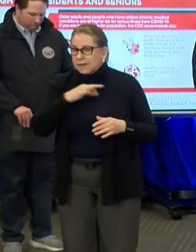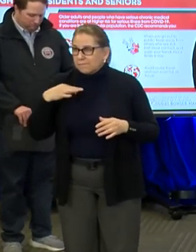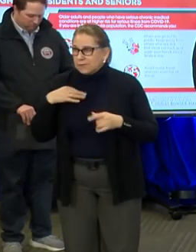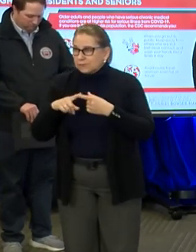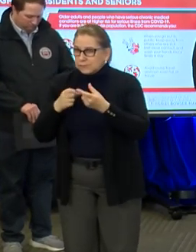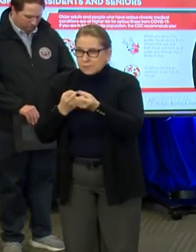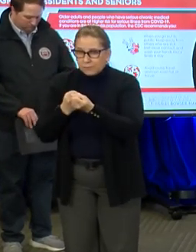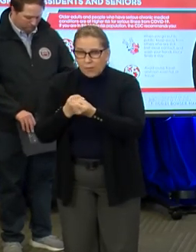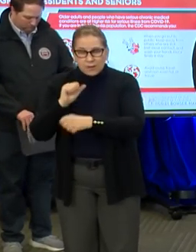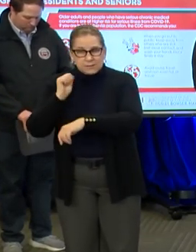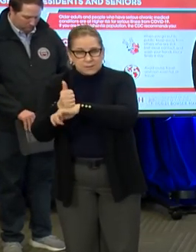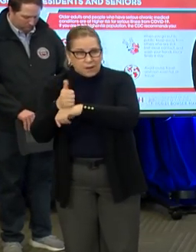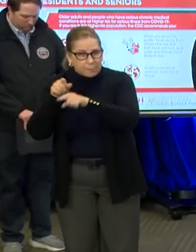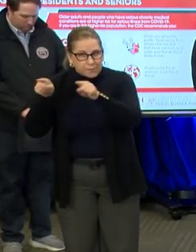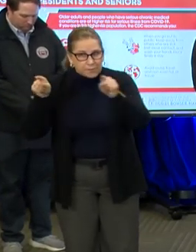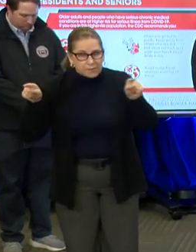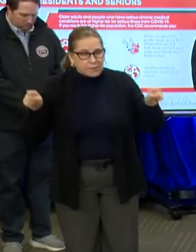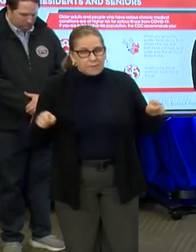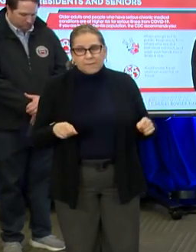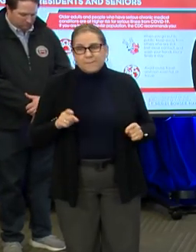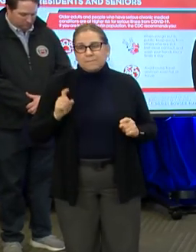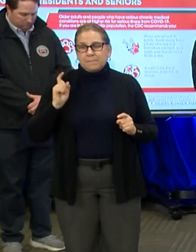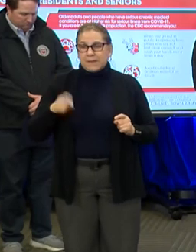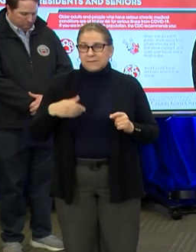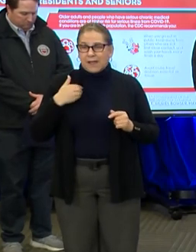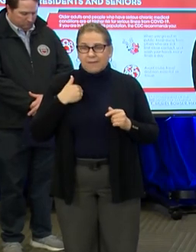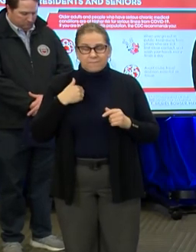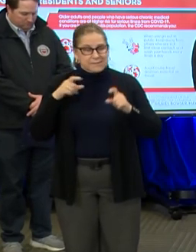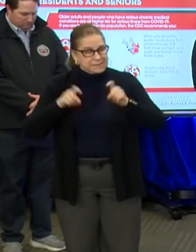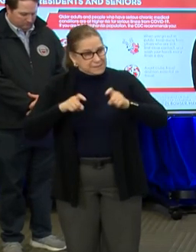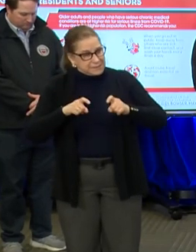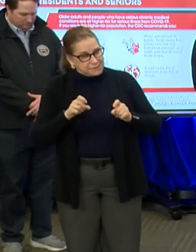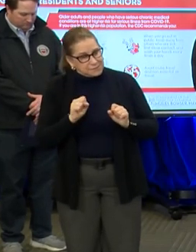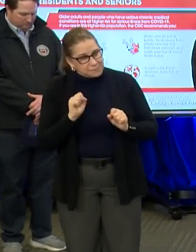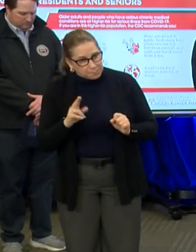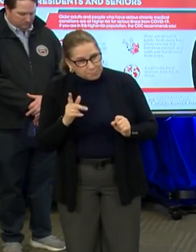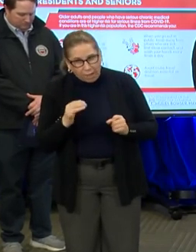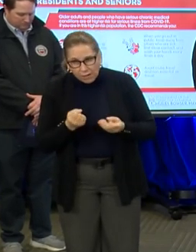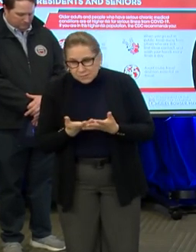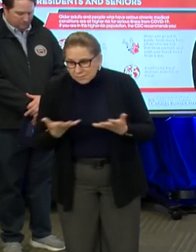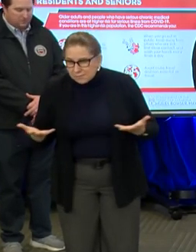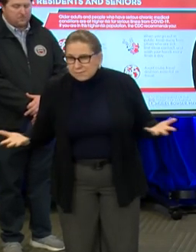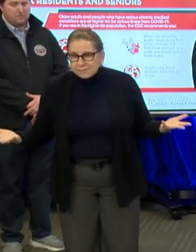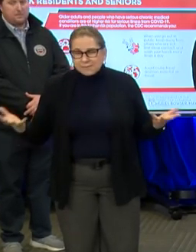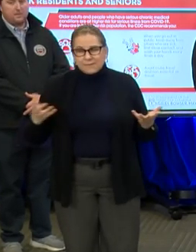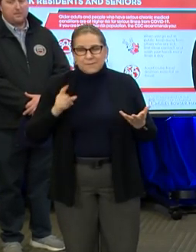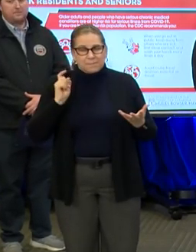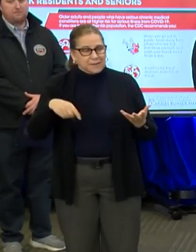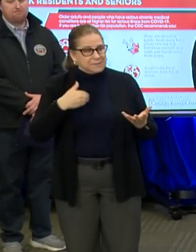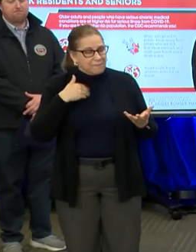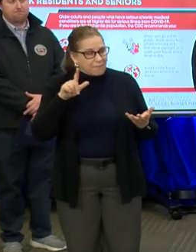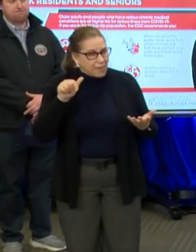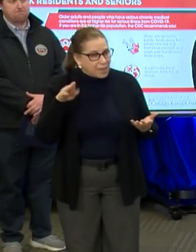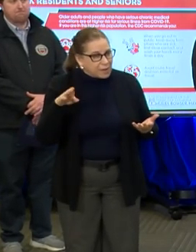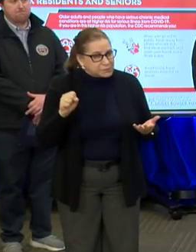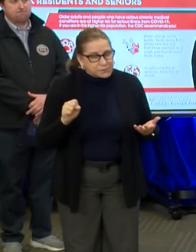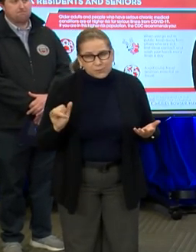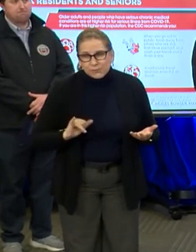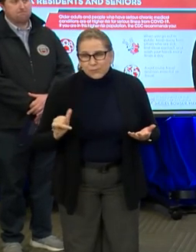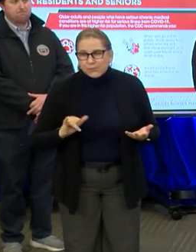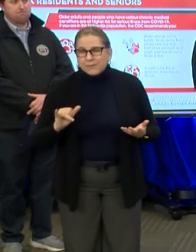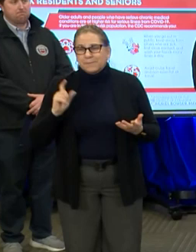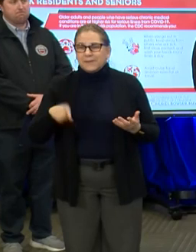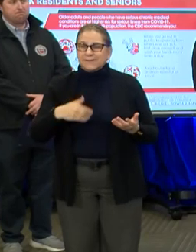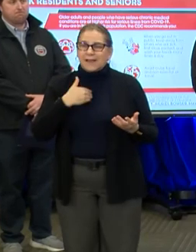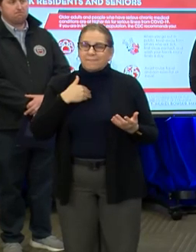supplies, having a laboratory partner, having the personal protective equipment, and then having the way to